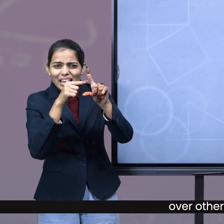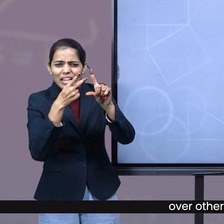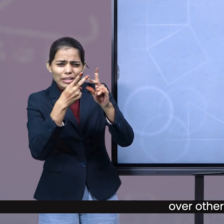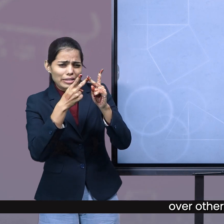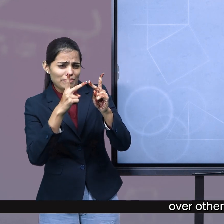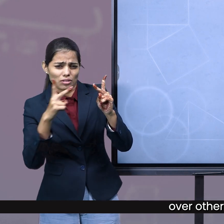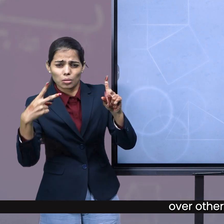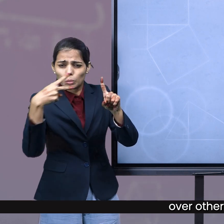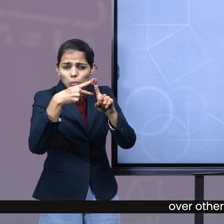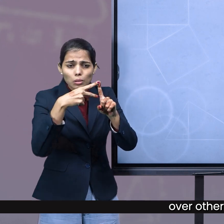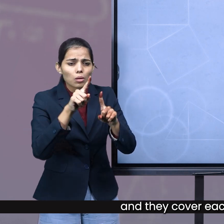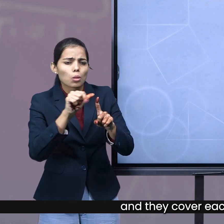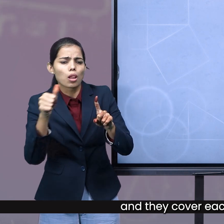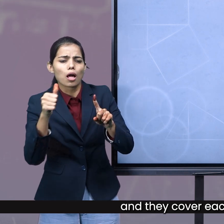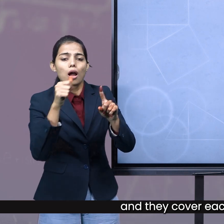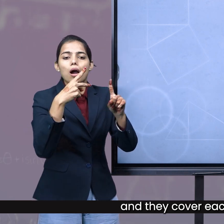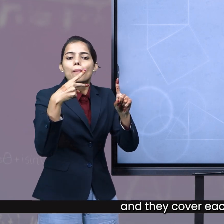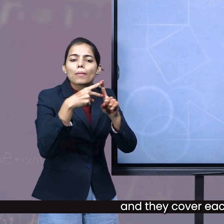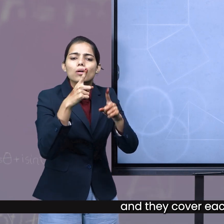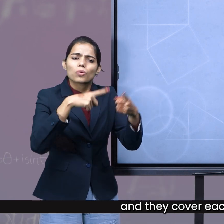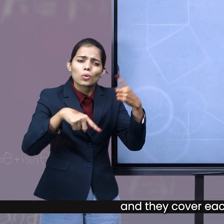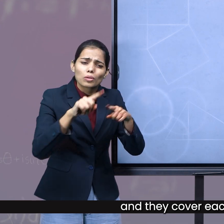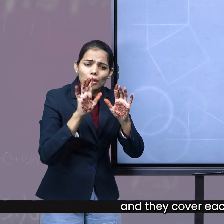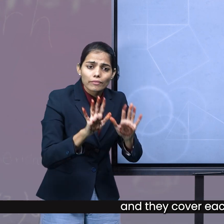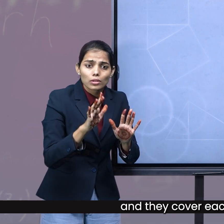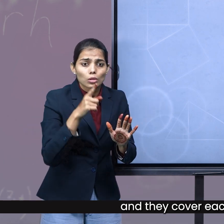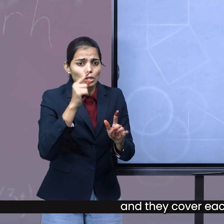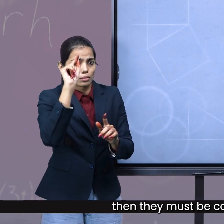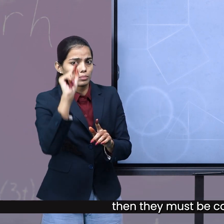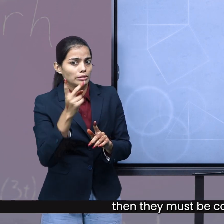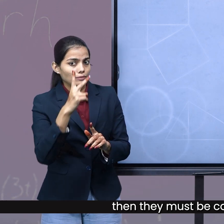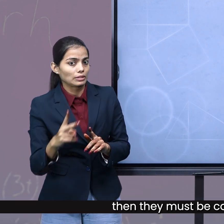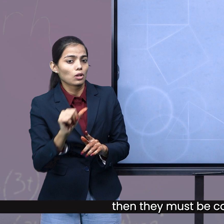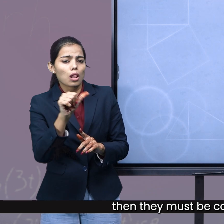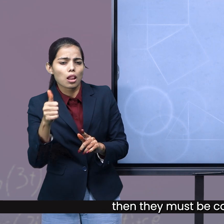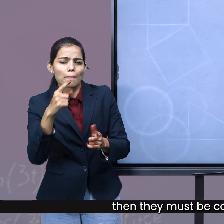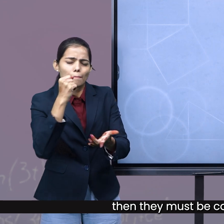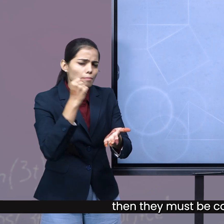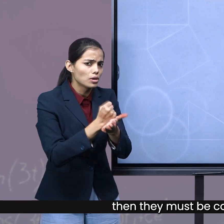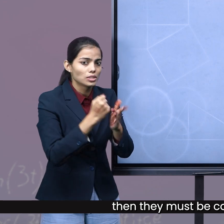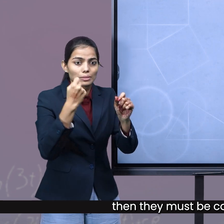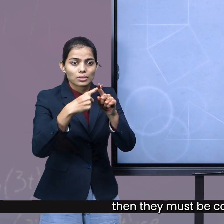other triangle and they cover each other properly, then they must be congruent triangles.